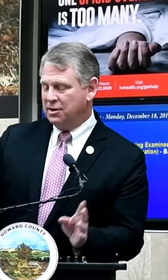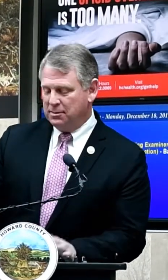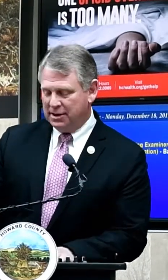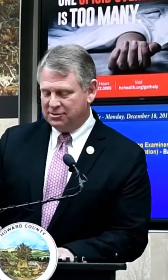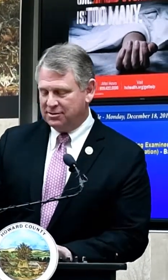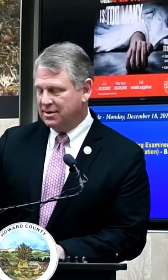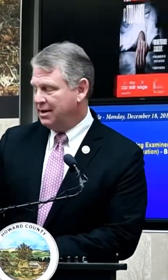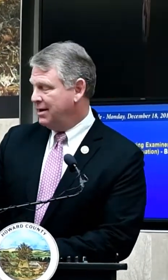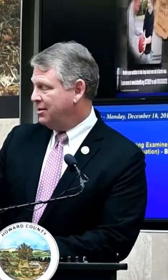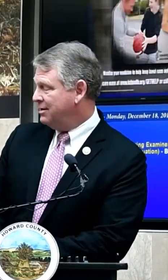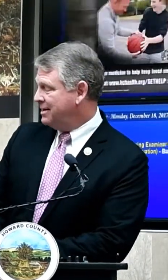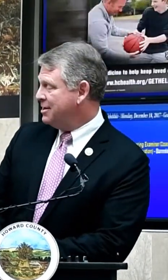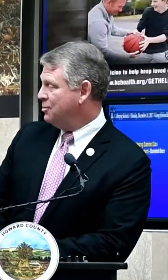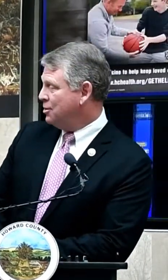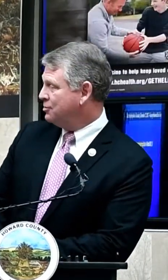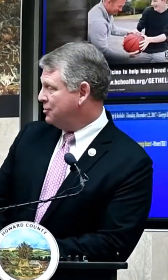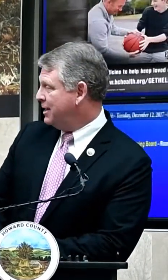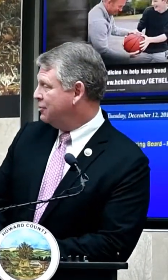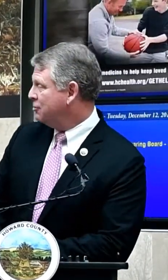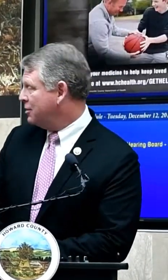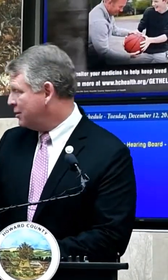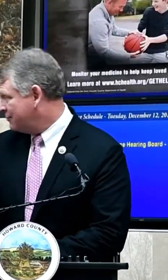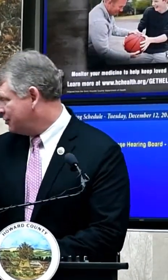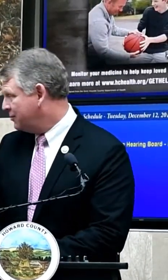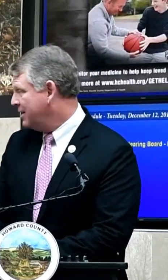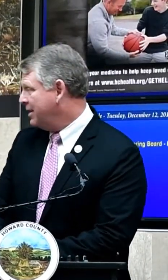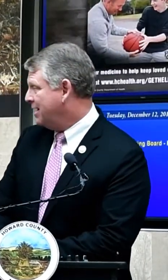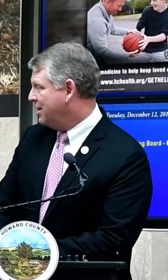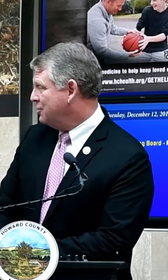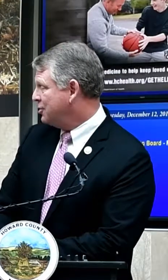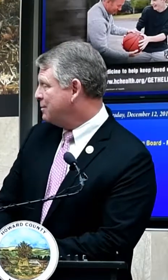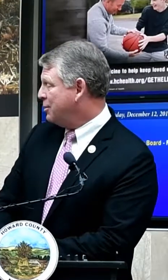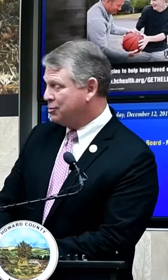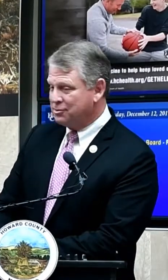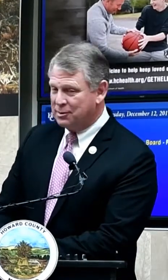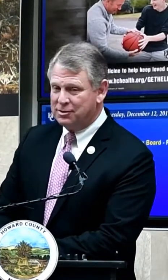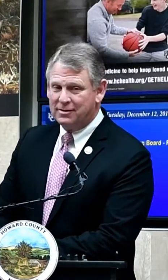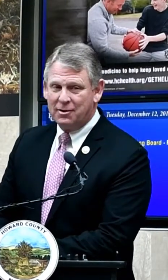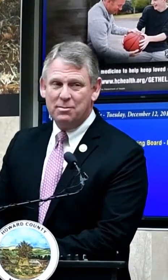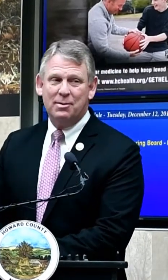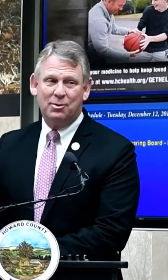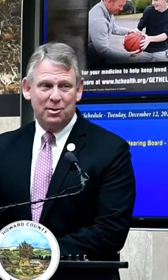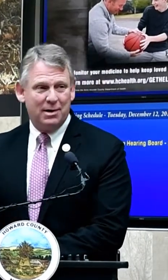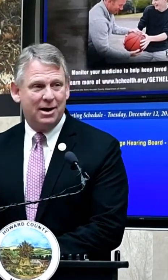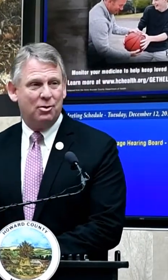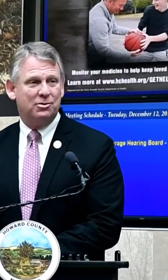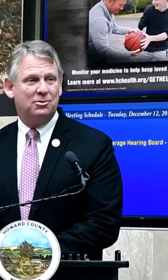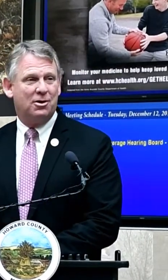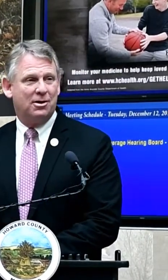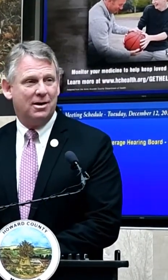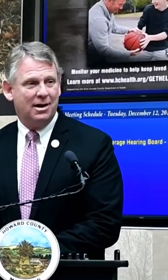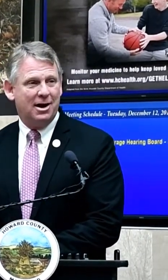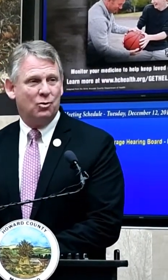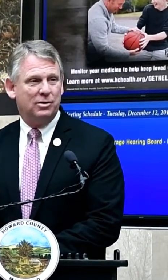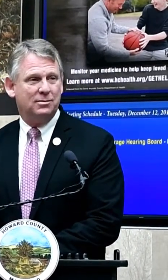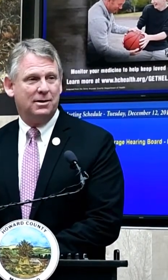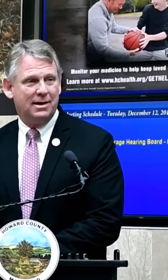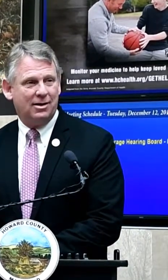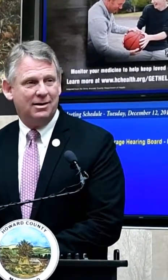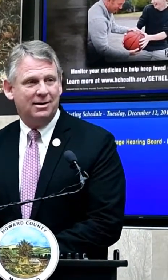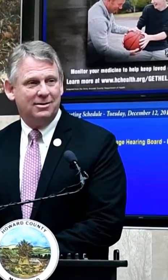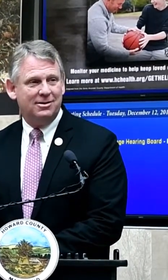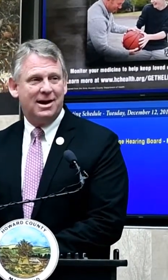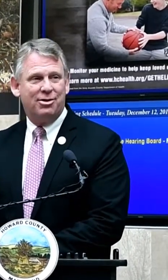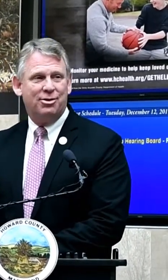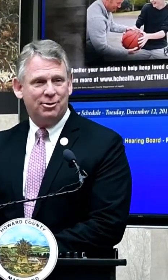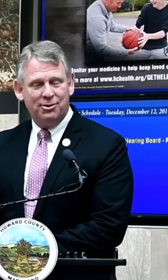Thank you very much, and thank you also for taking those other efforts. We talk about prescriptions. I remember when my oldest daughter had her wisdom teeth